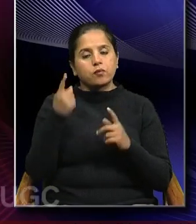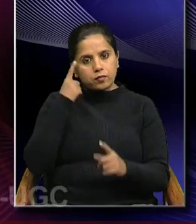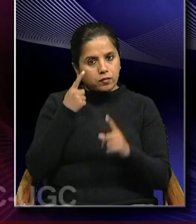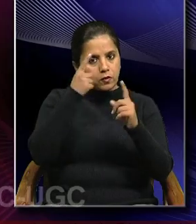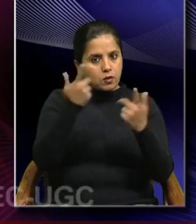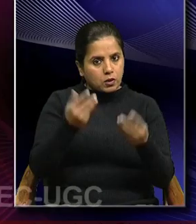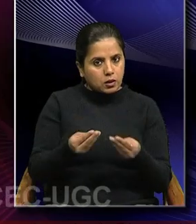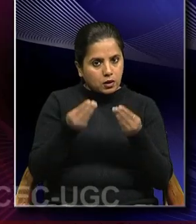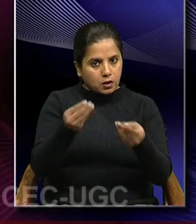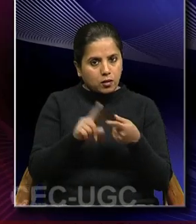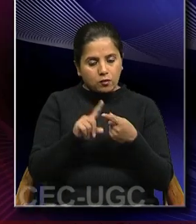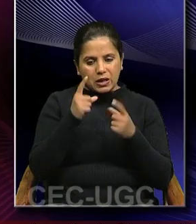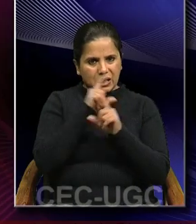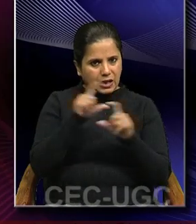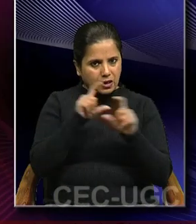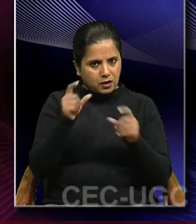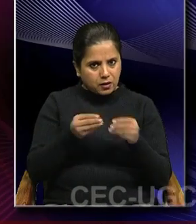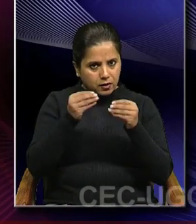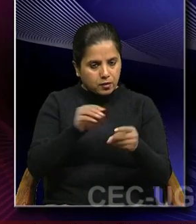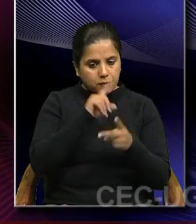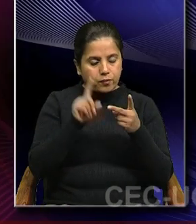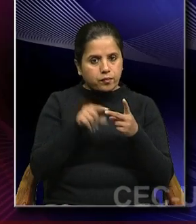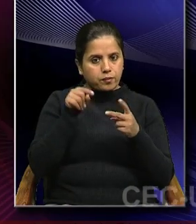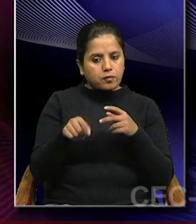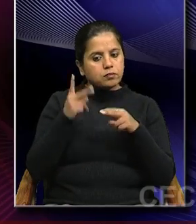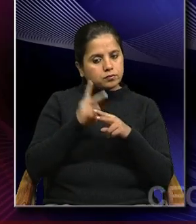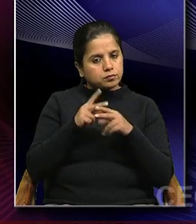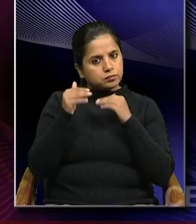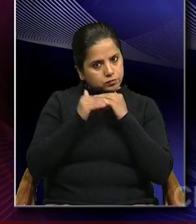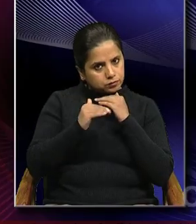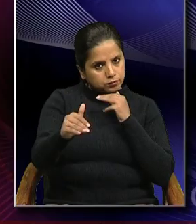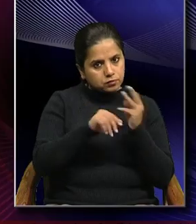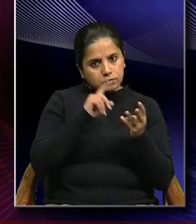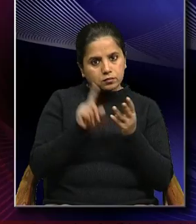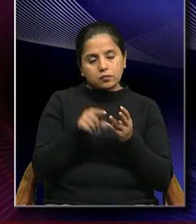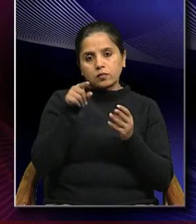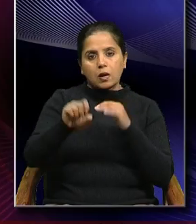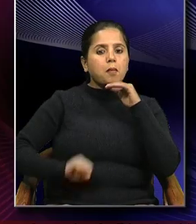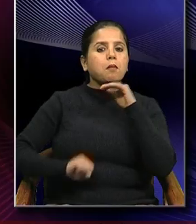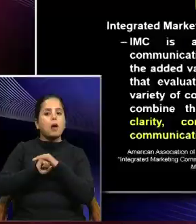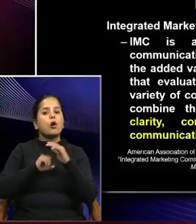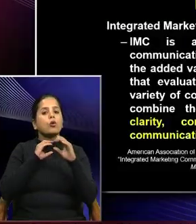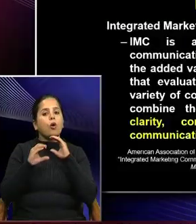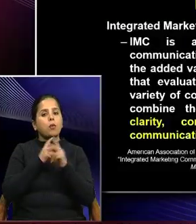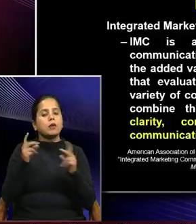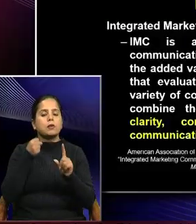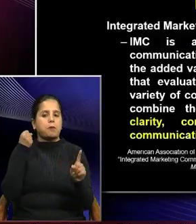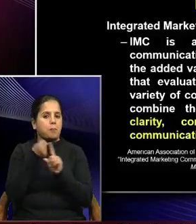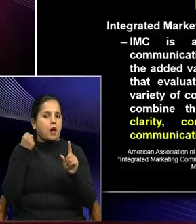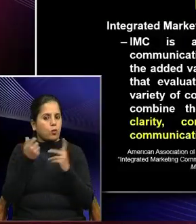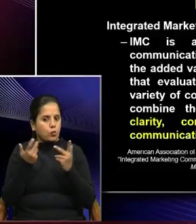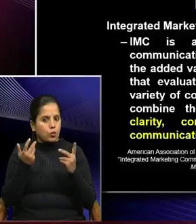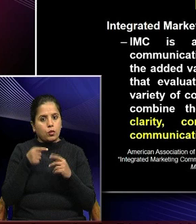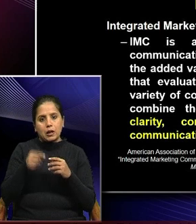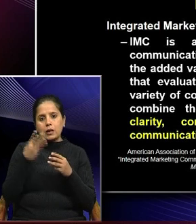provide number 1 clarity, number 2 consistency, and number 3 the maximum communication impact. These